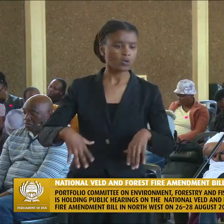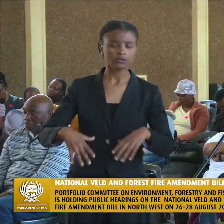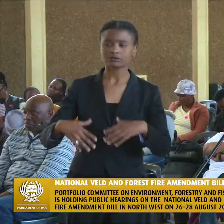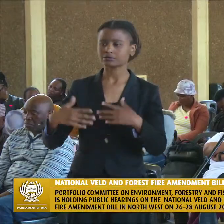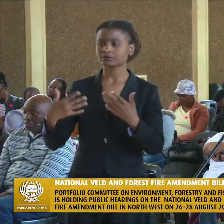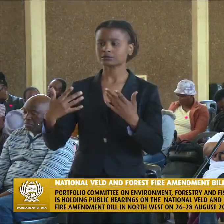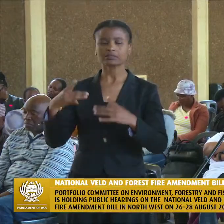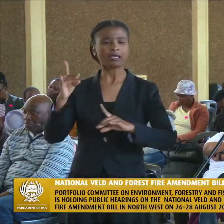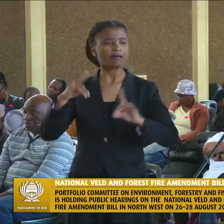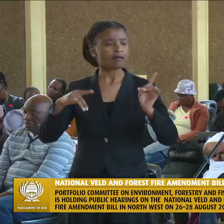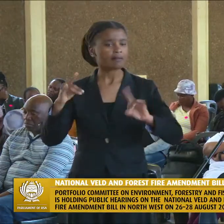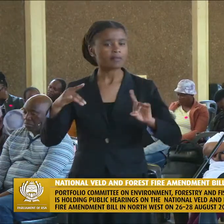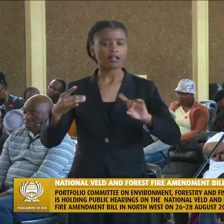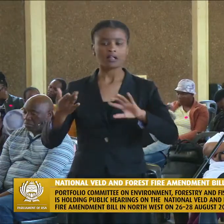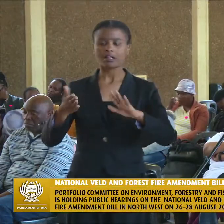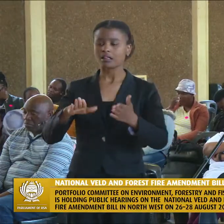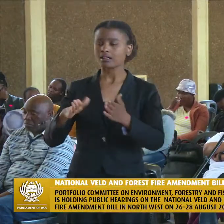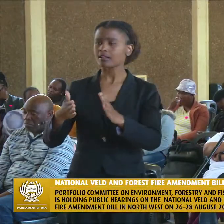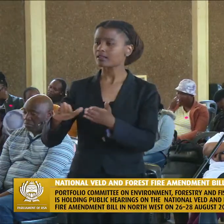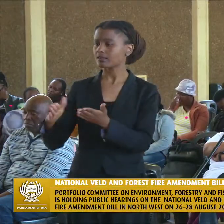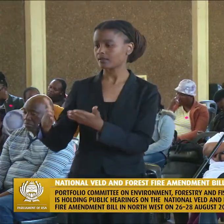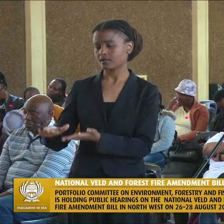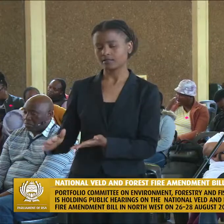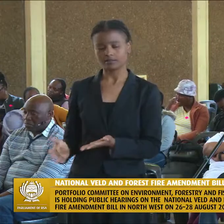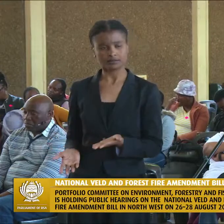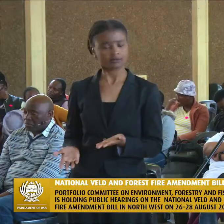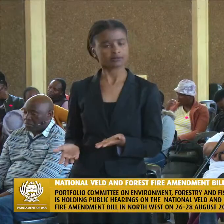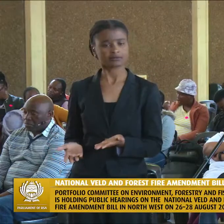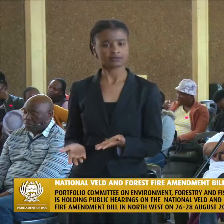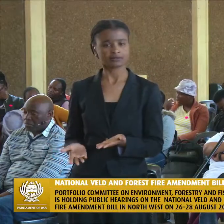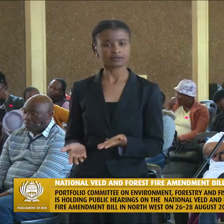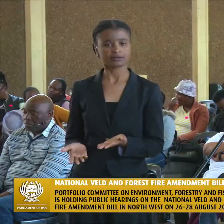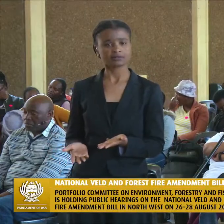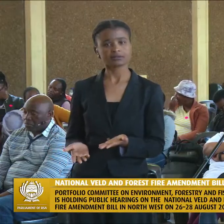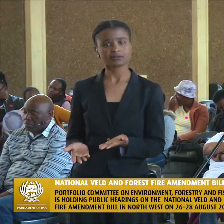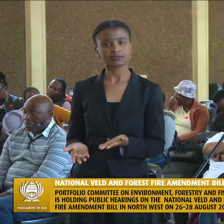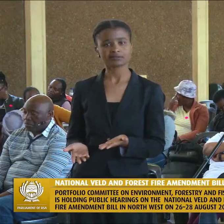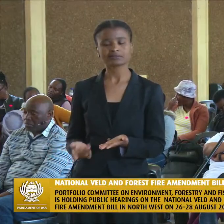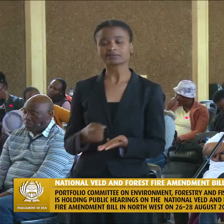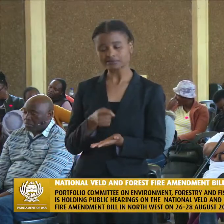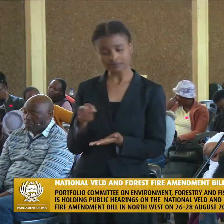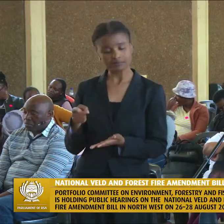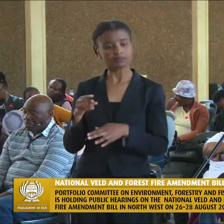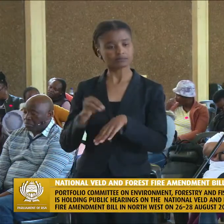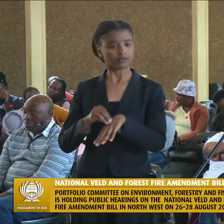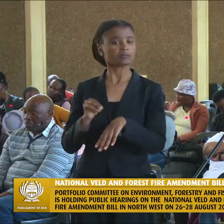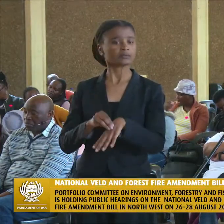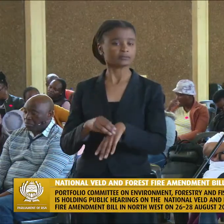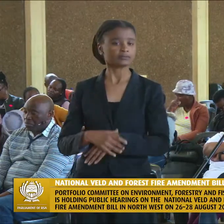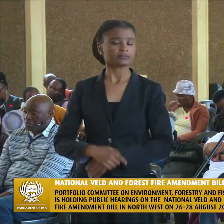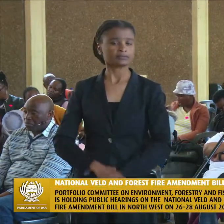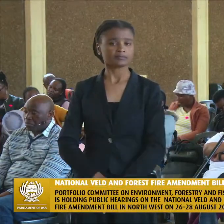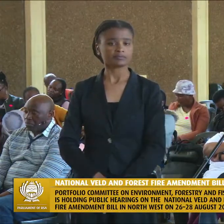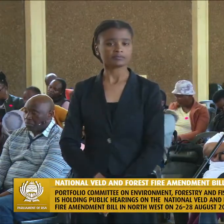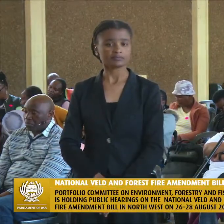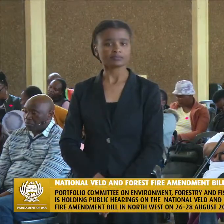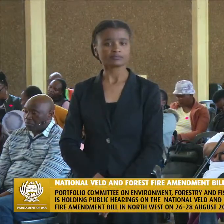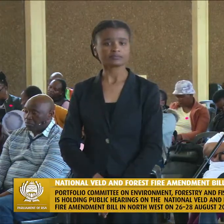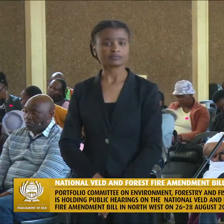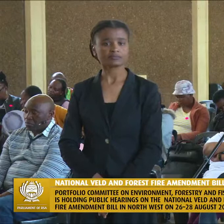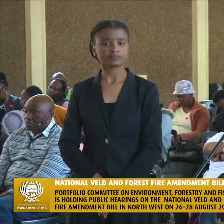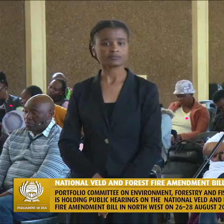yeah we are losing the livestocks and in our tata marina it becomes a city's